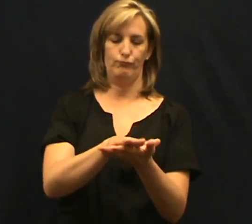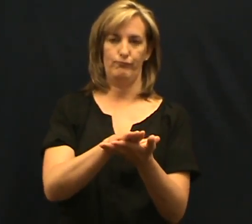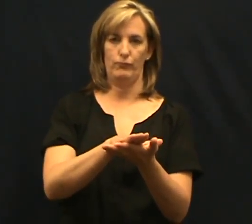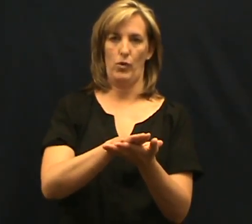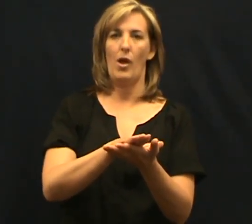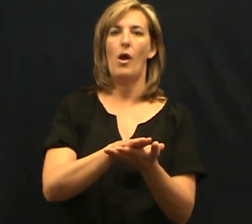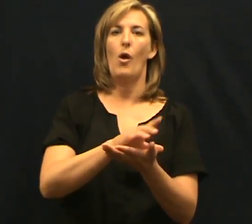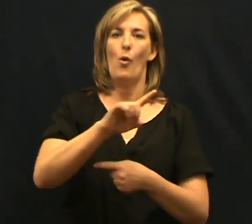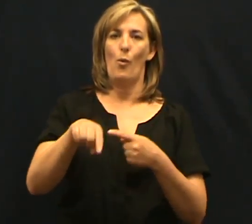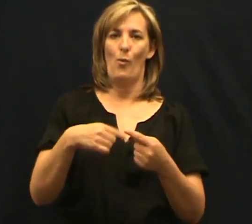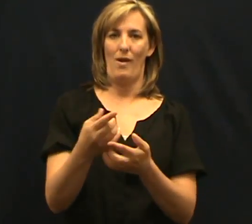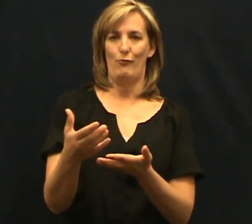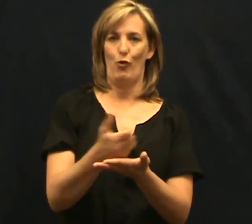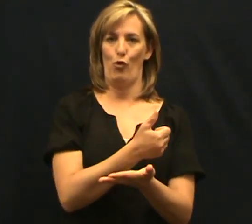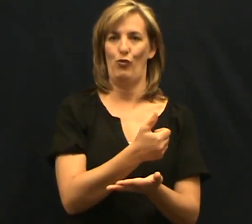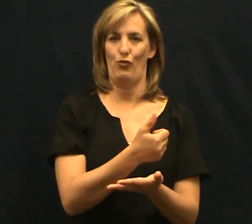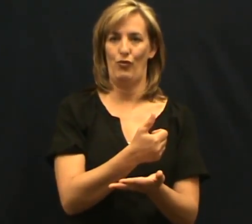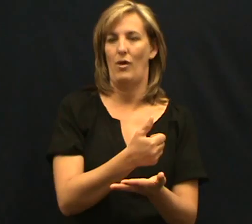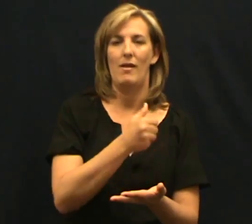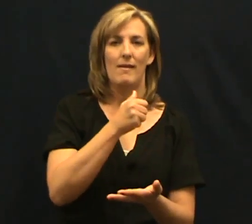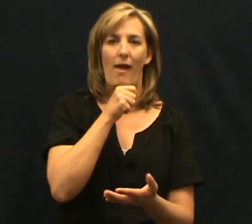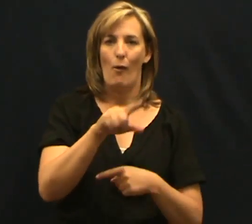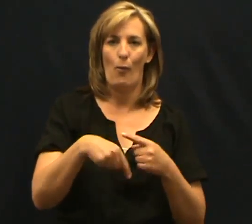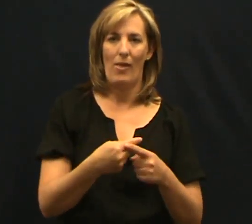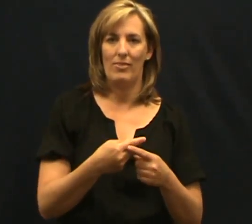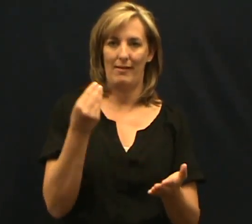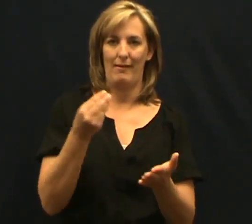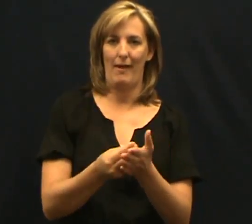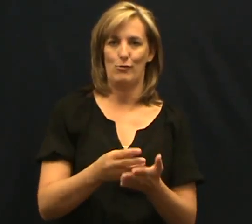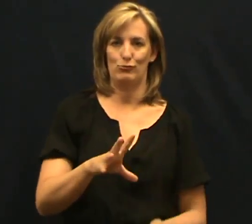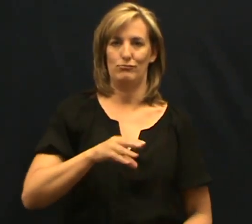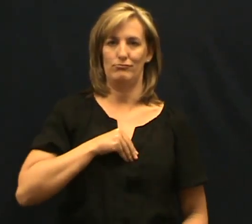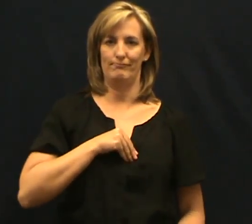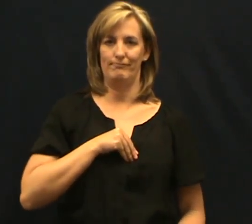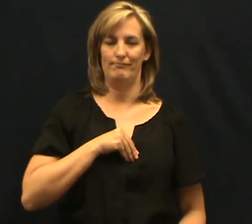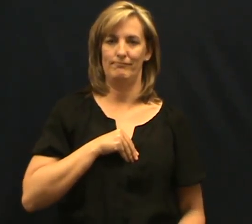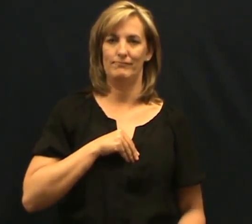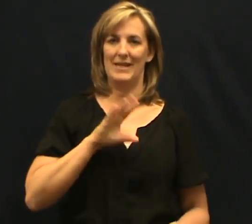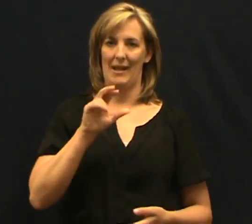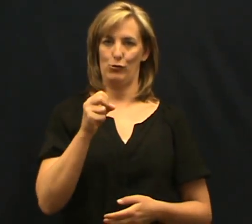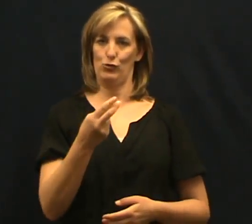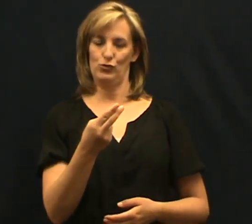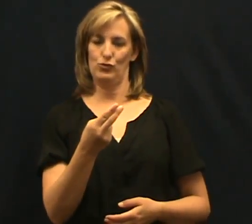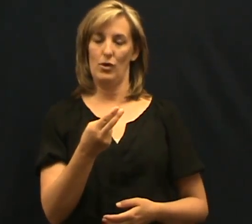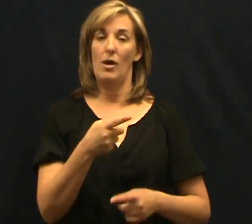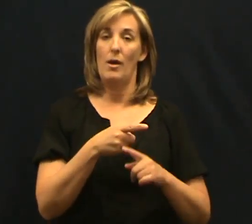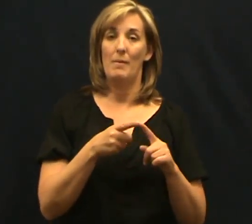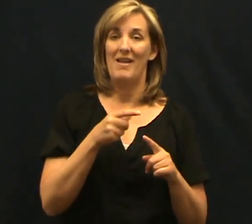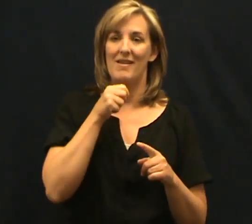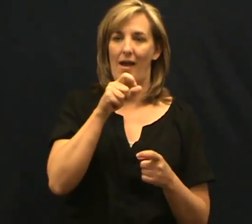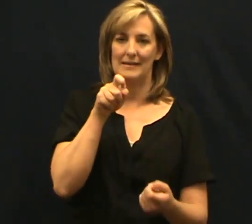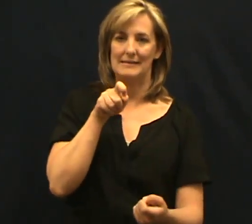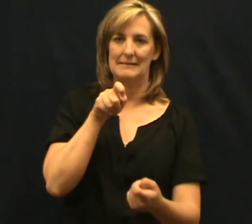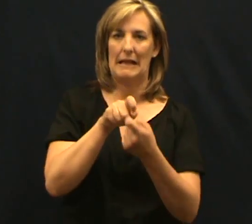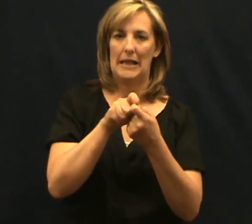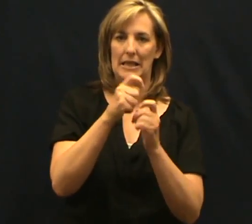is received. Expenses are recorded in the same period as the revenues to which they relate. In other words, we match the